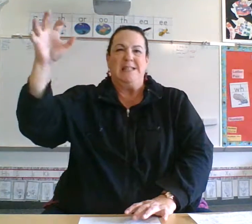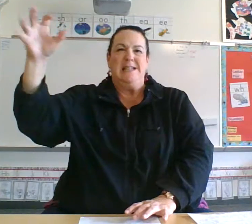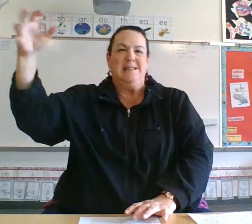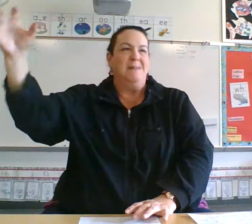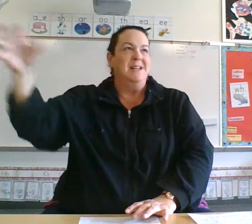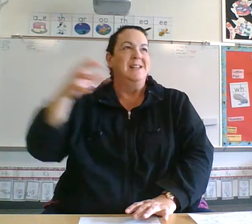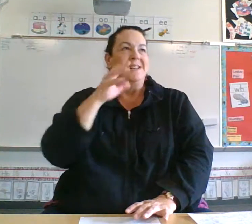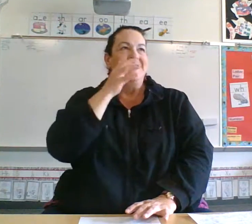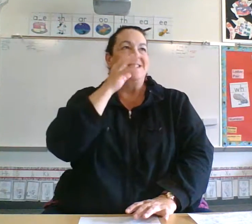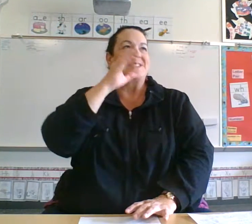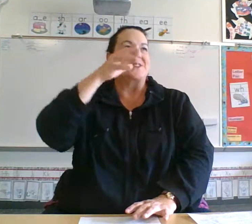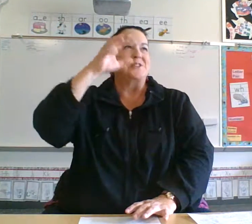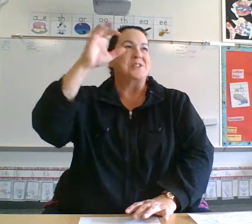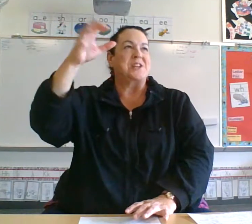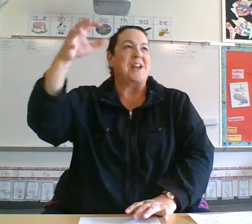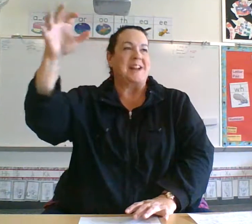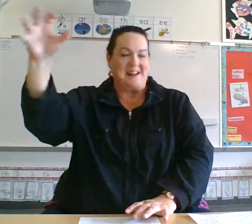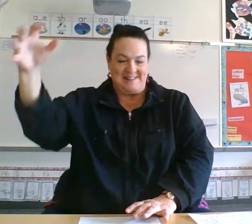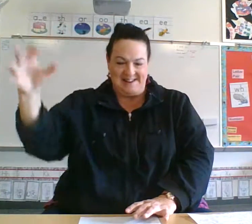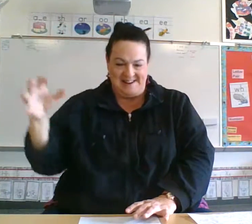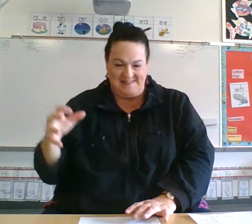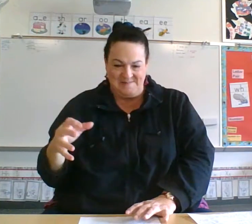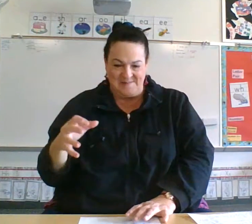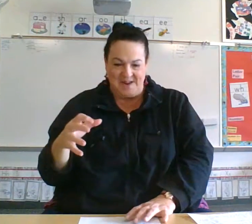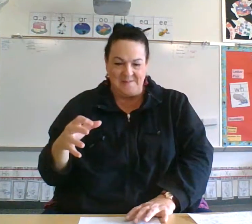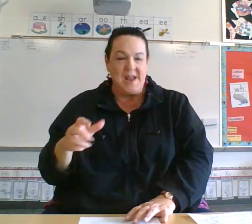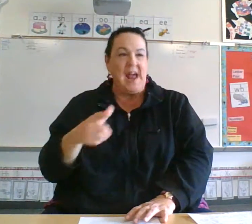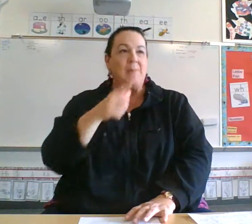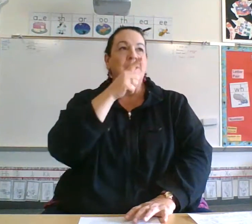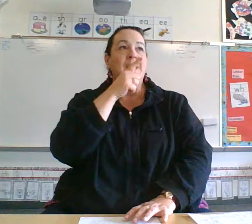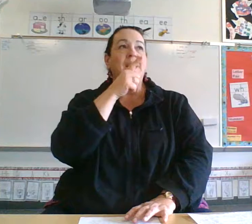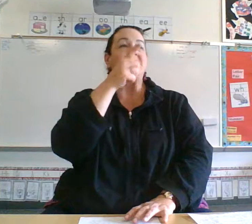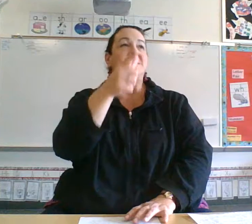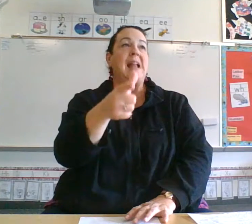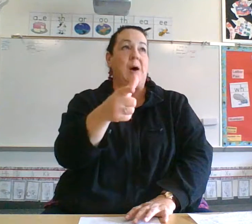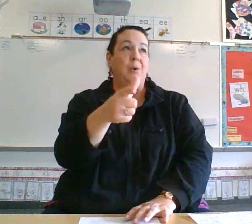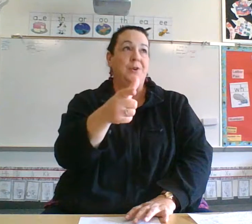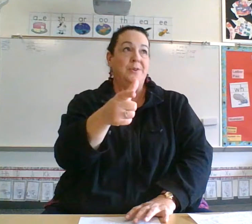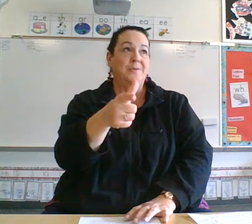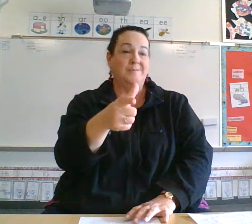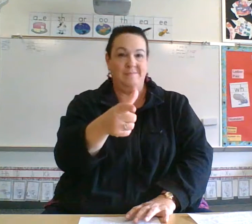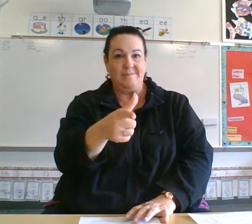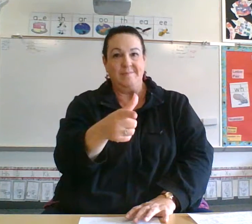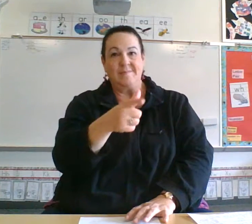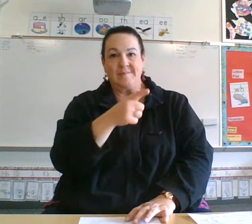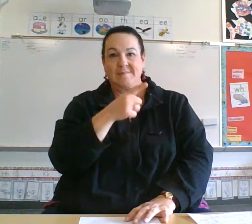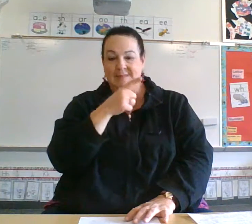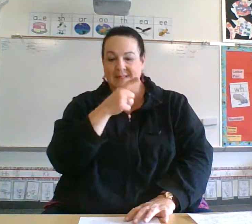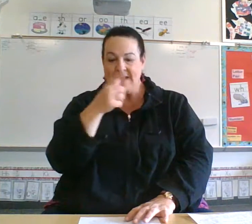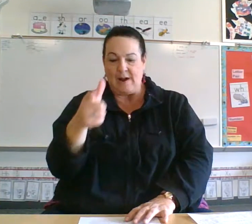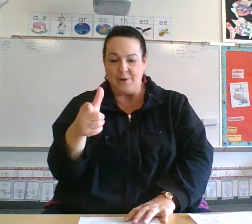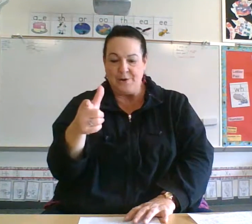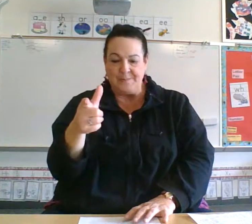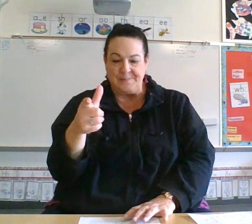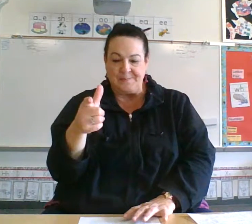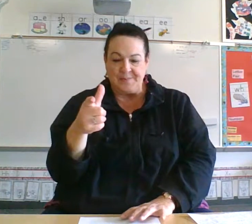scream. So you shake it out. Yeah, yeah. And with an L is loud. Loud.